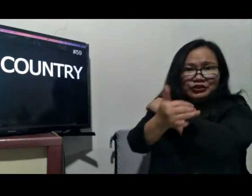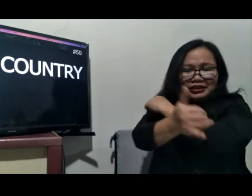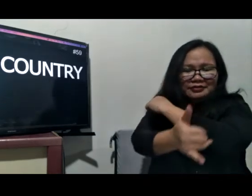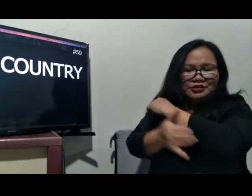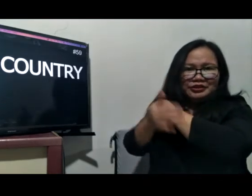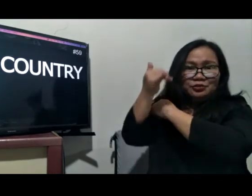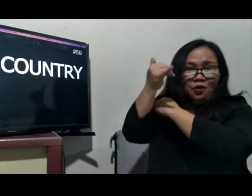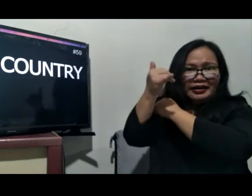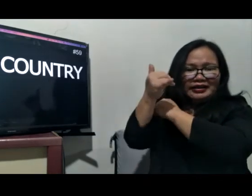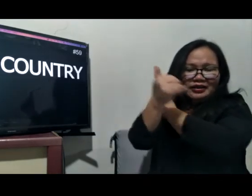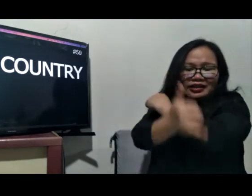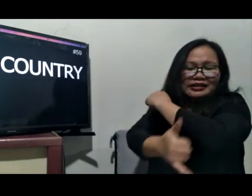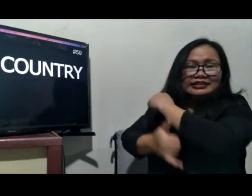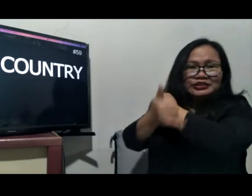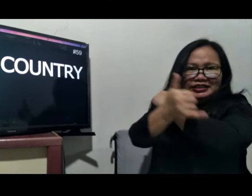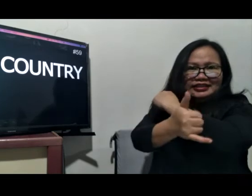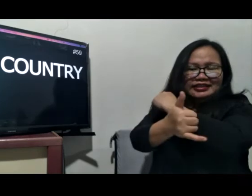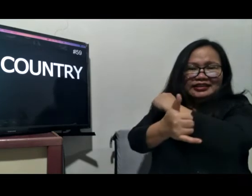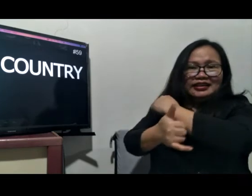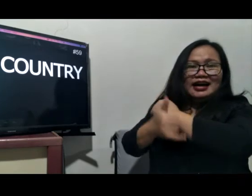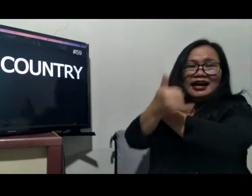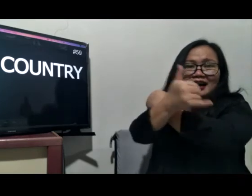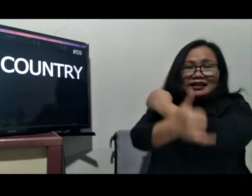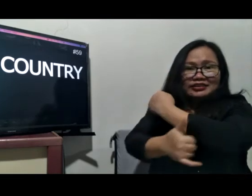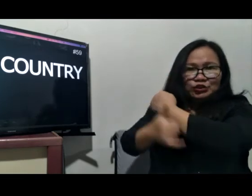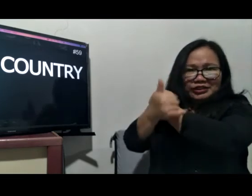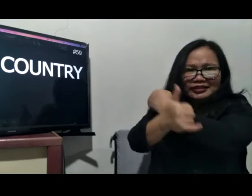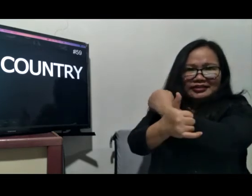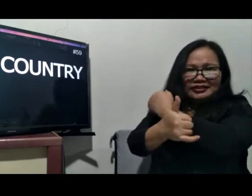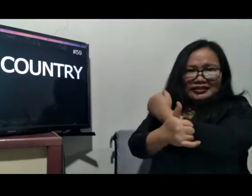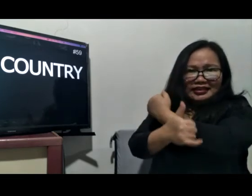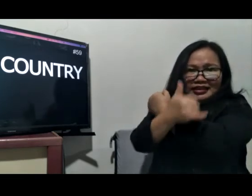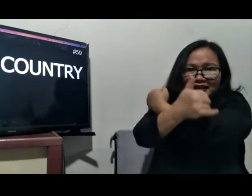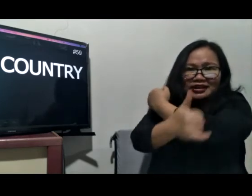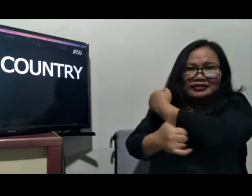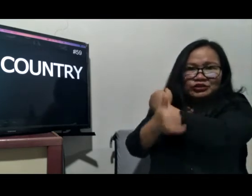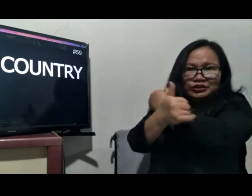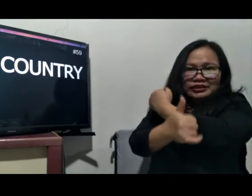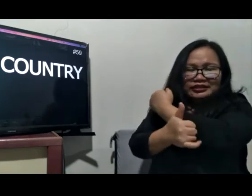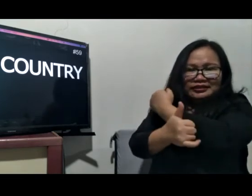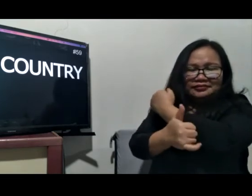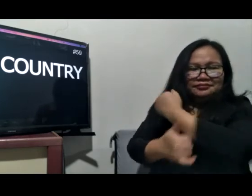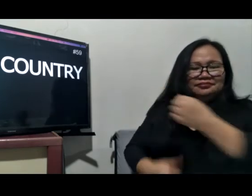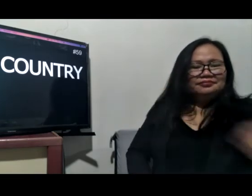Country, sorry, Y, country, country, country.